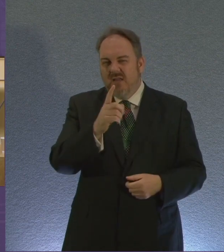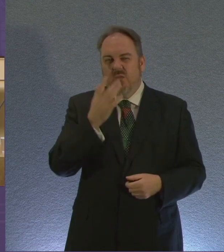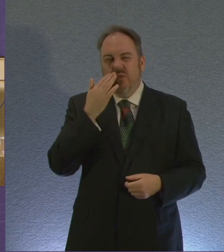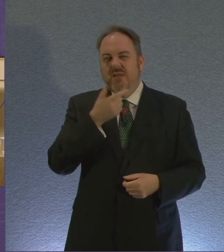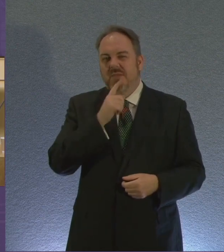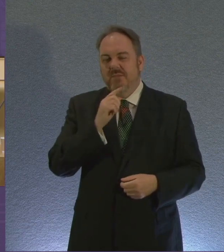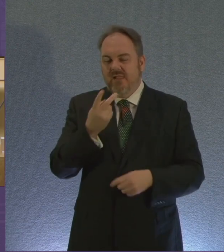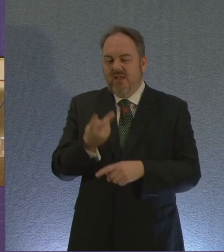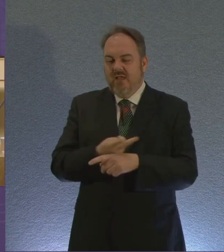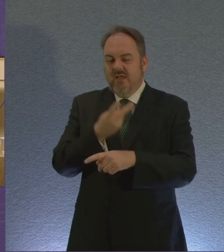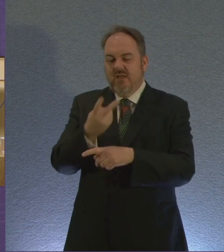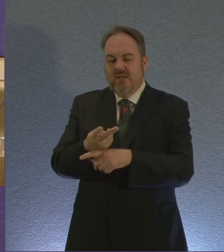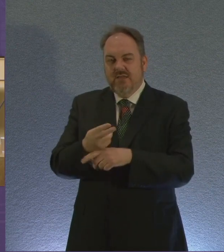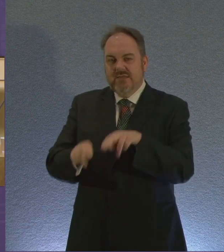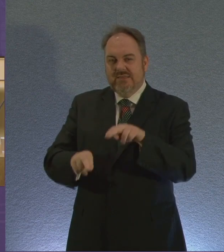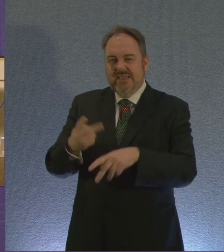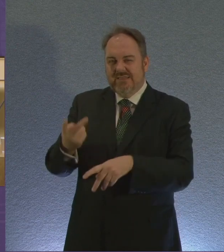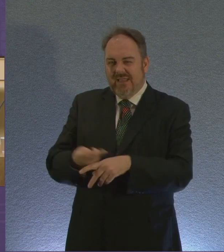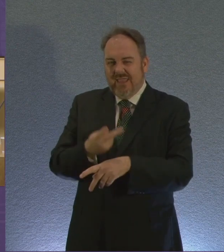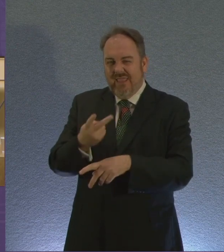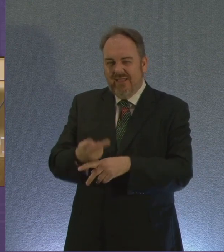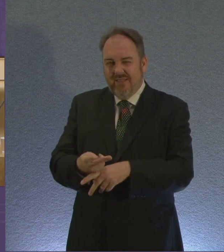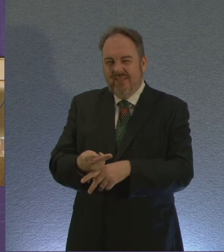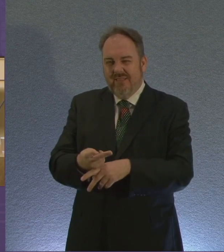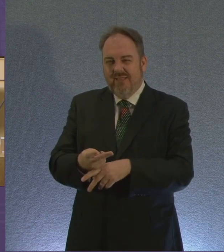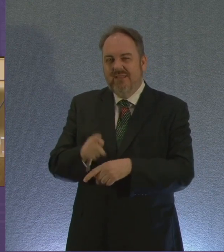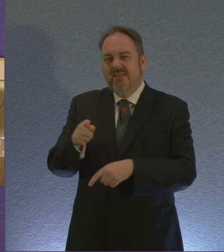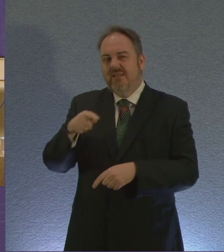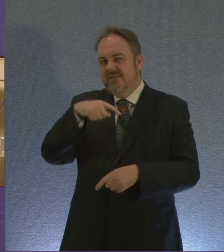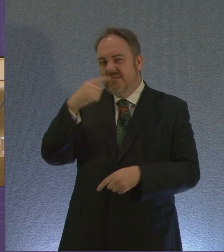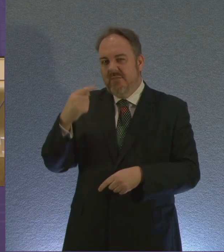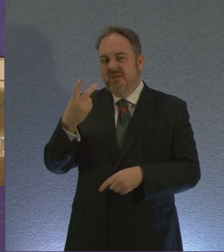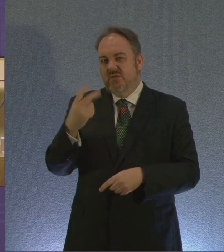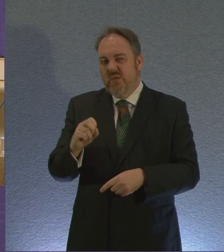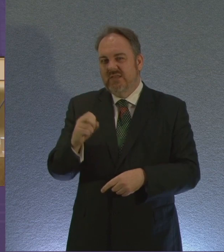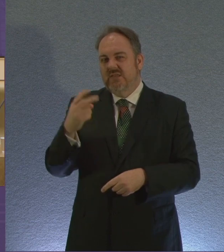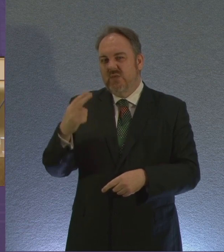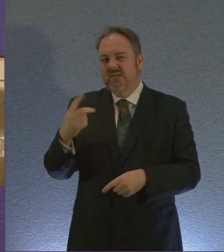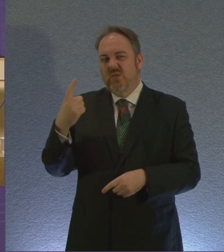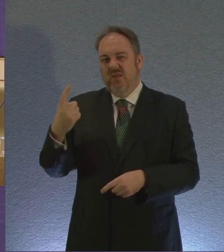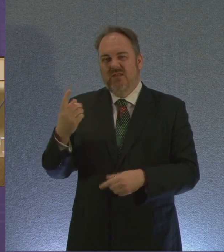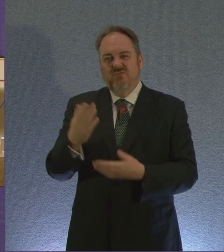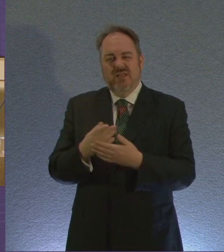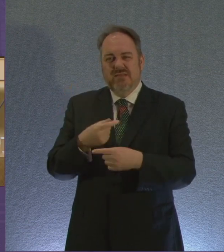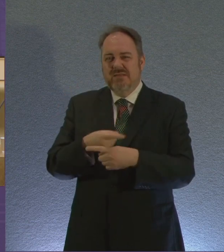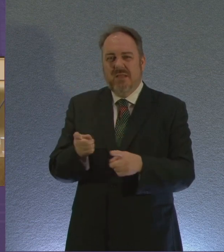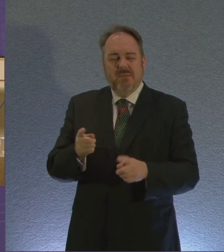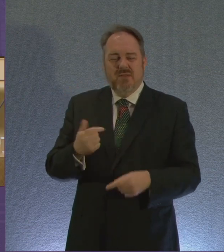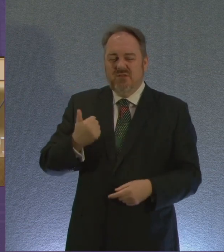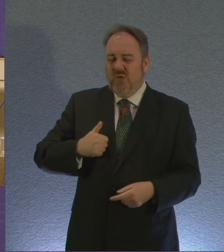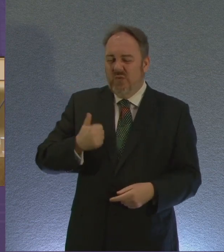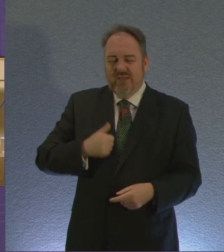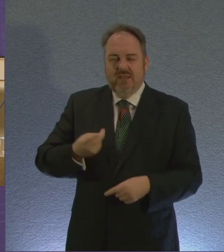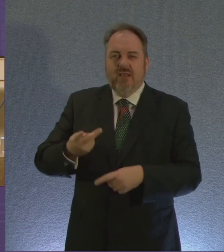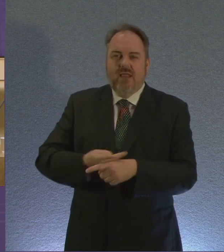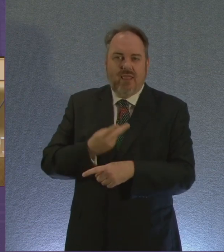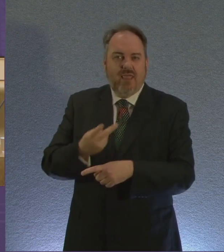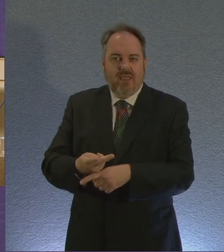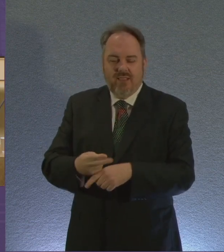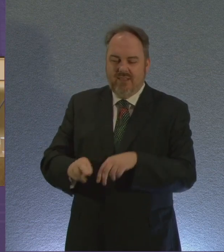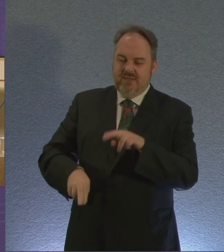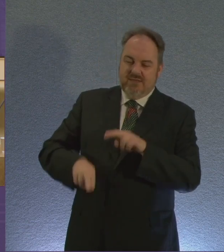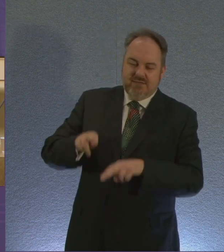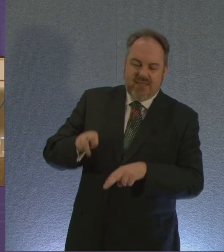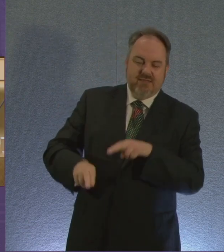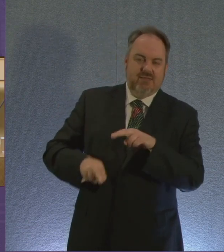on PIP and DLA hope that from summer 2021 they would never again face a PIP or DLA reassessment and be dealt with